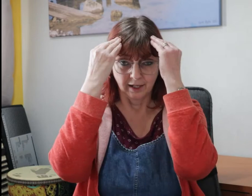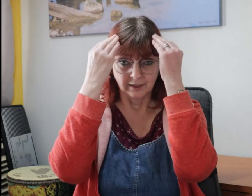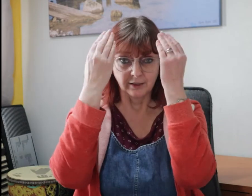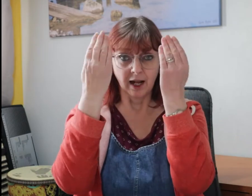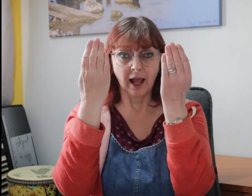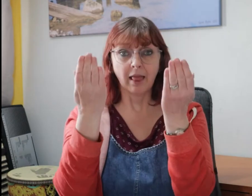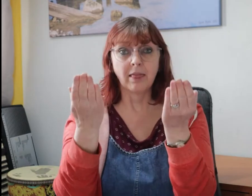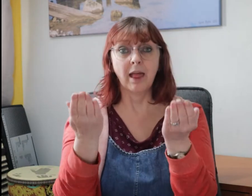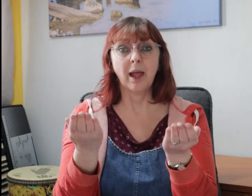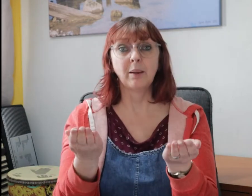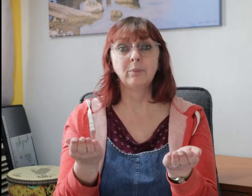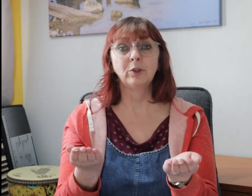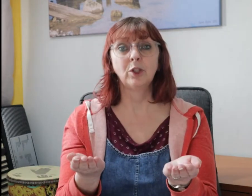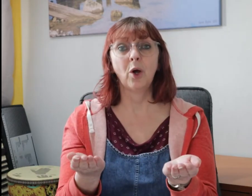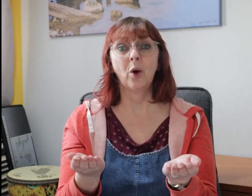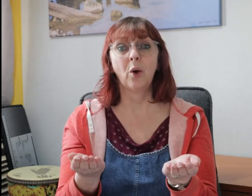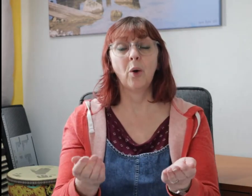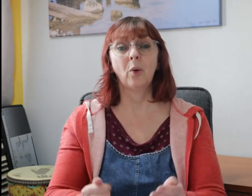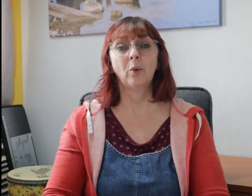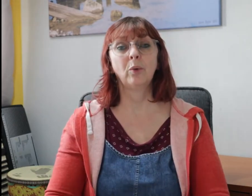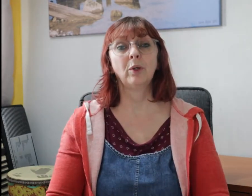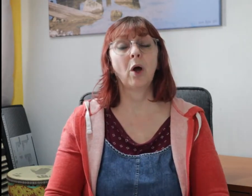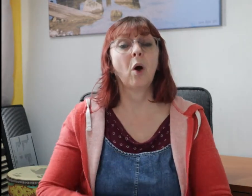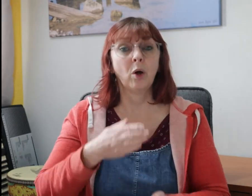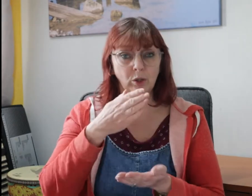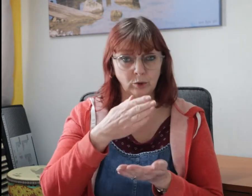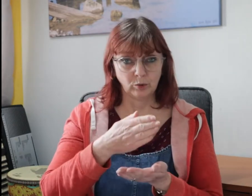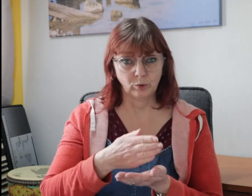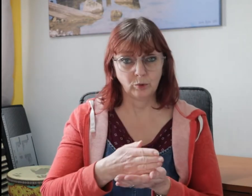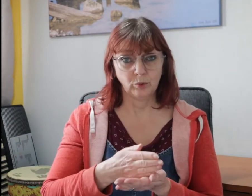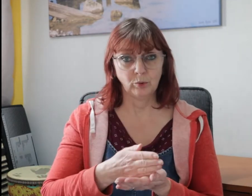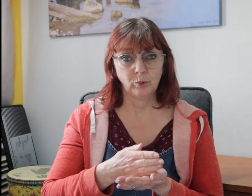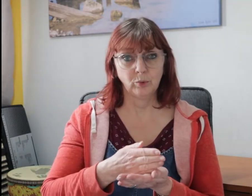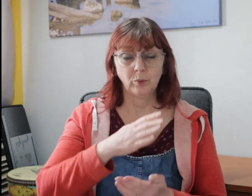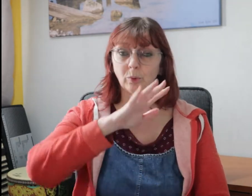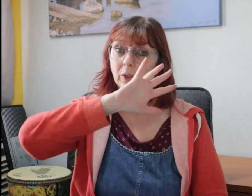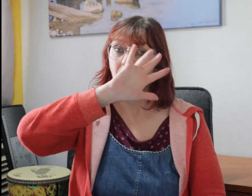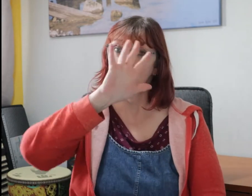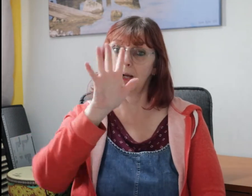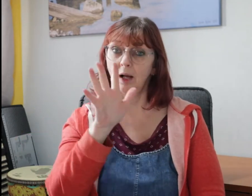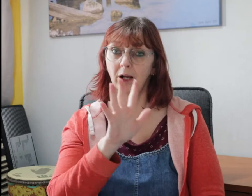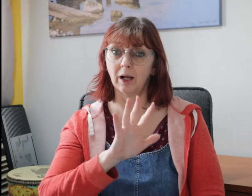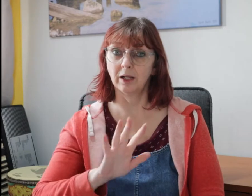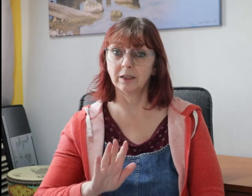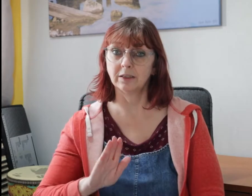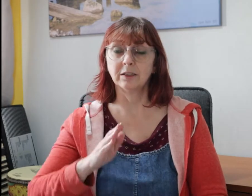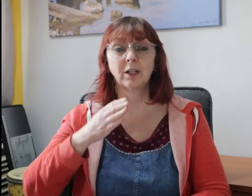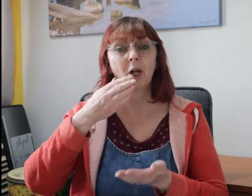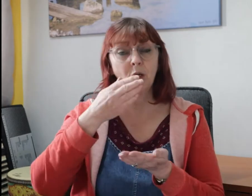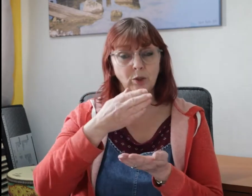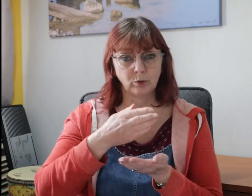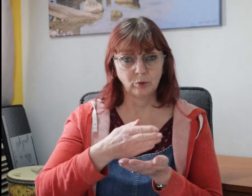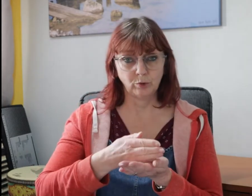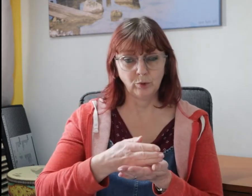afraid to let them show your true colors, true